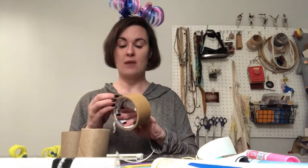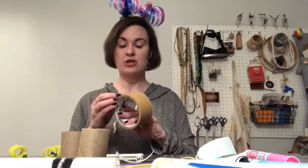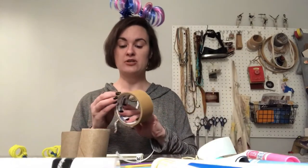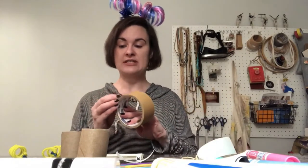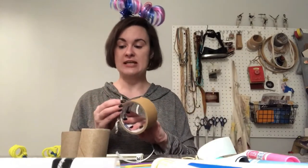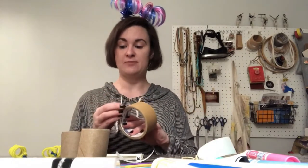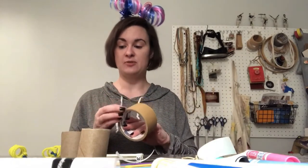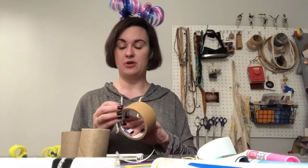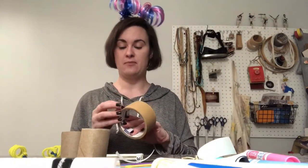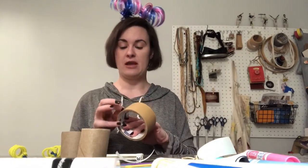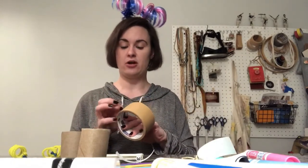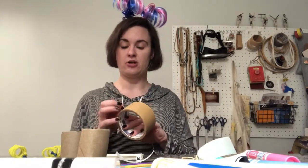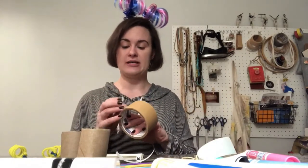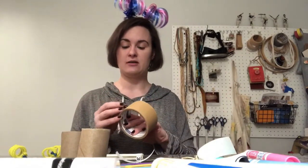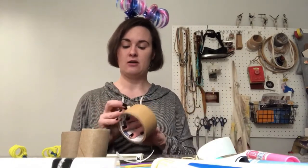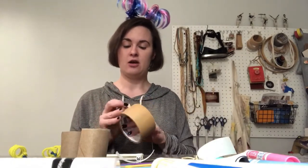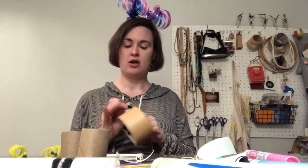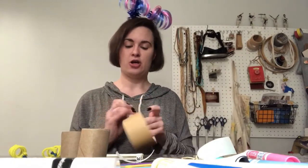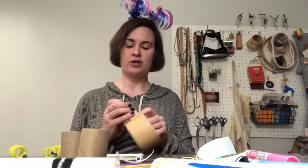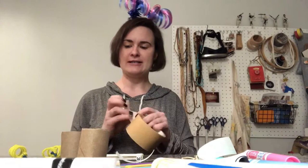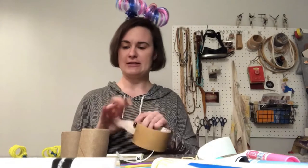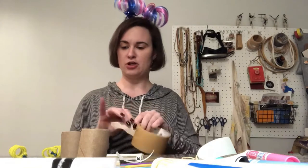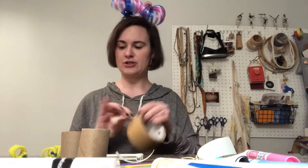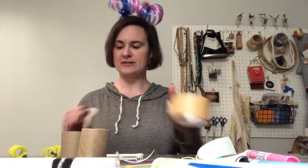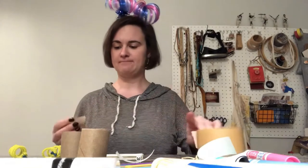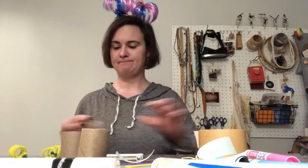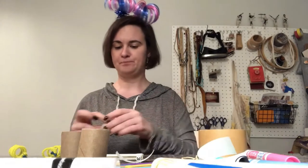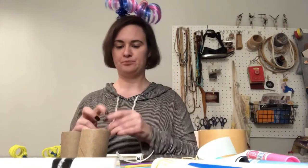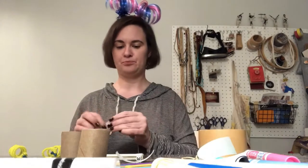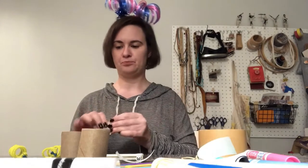gonna use the tape to put on my curly ears.